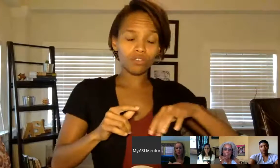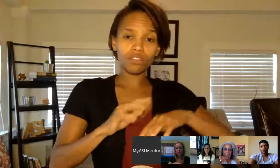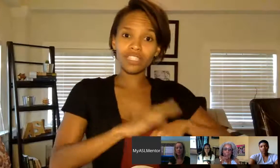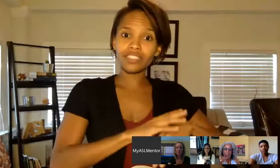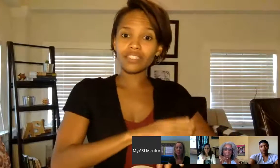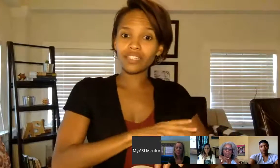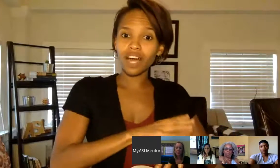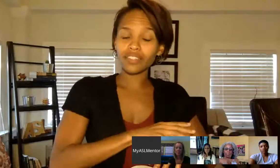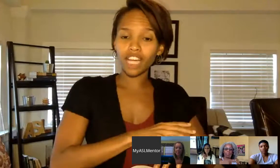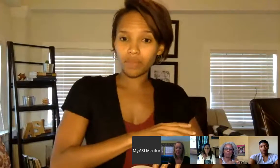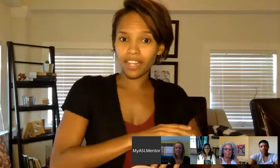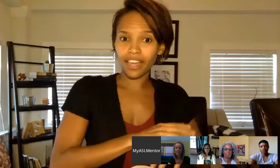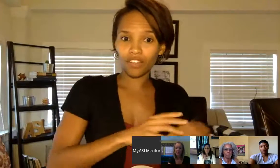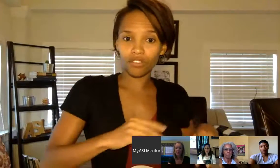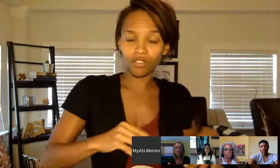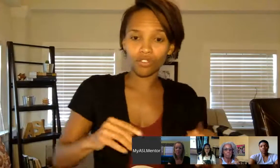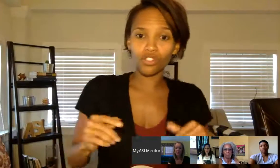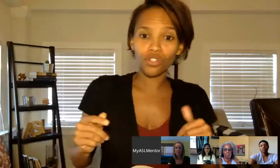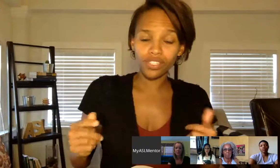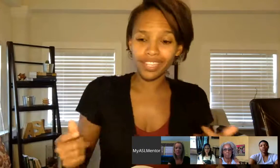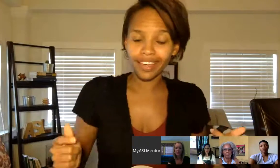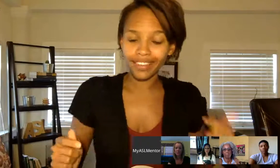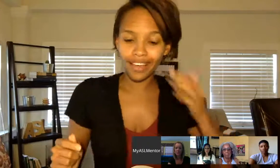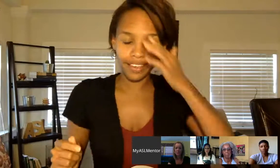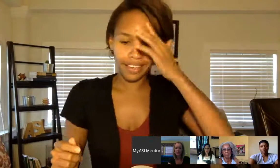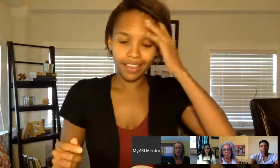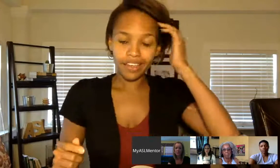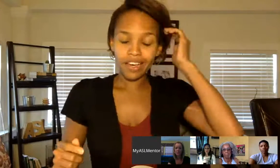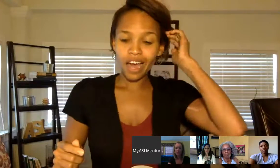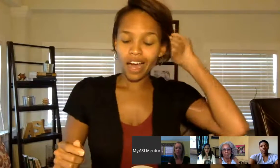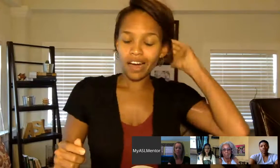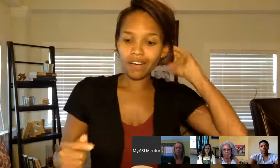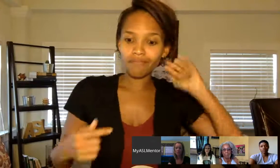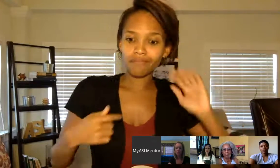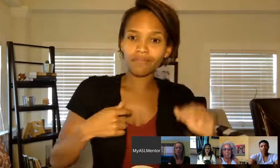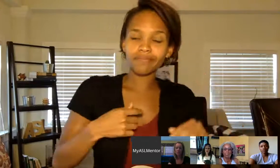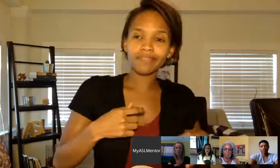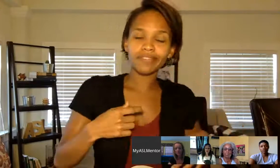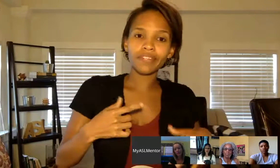without the non-dominant hand also. So you could say